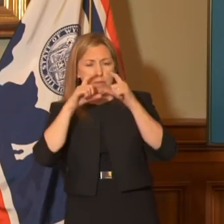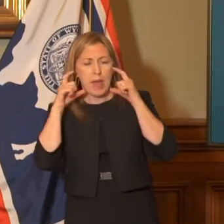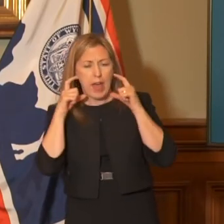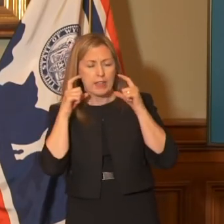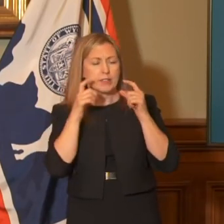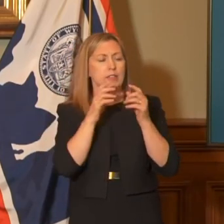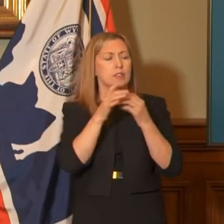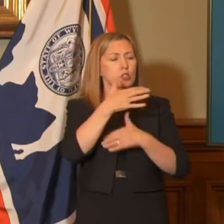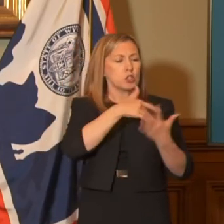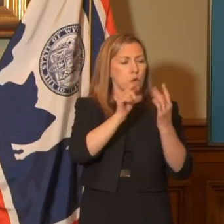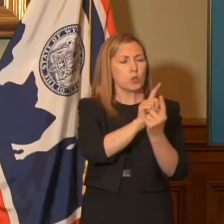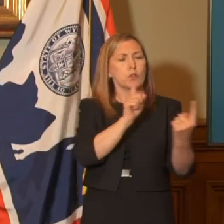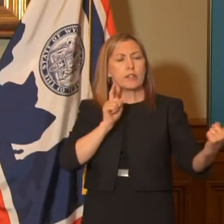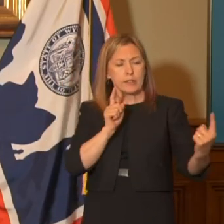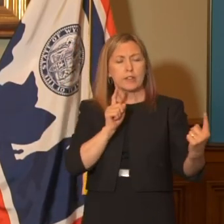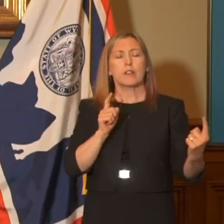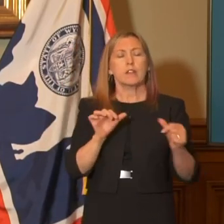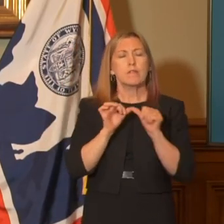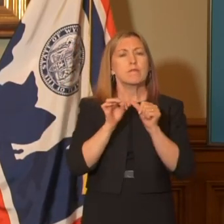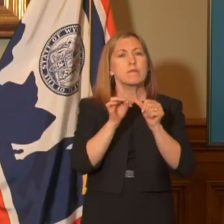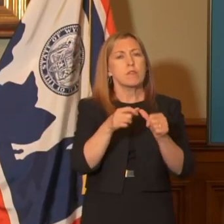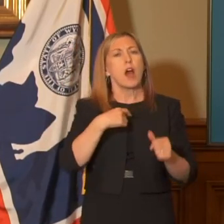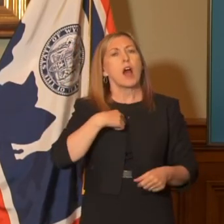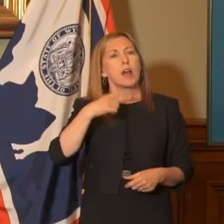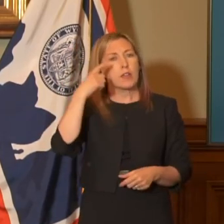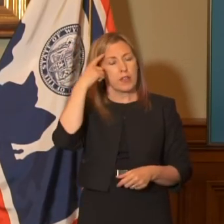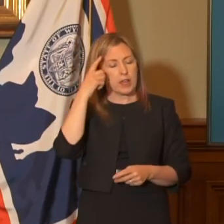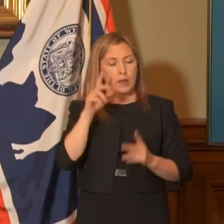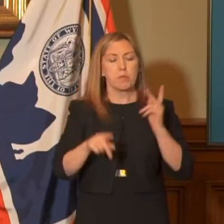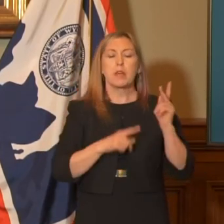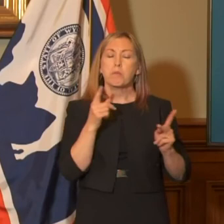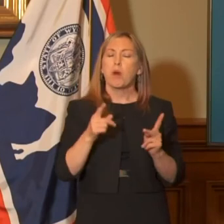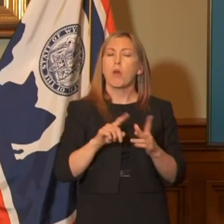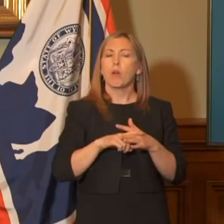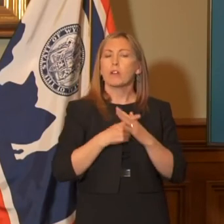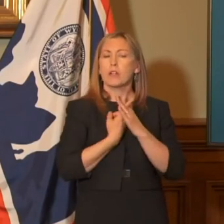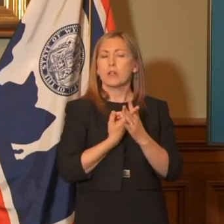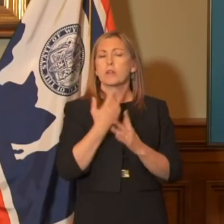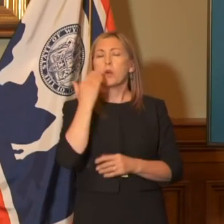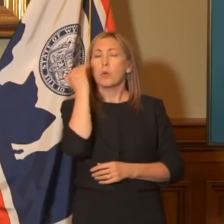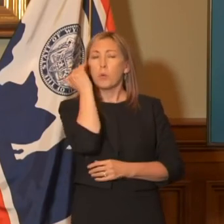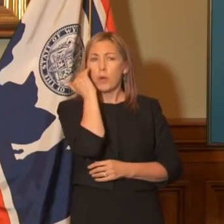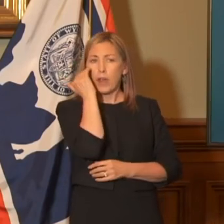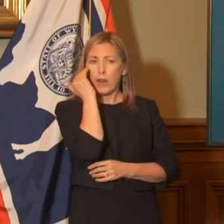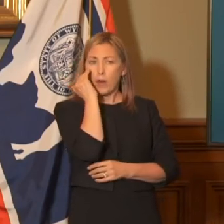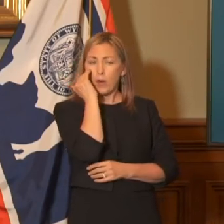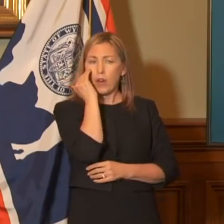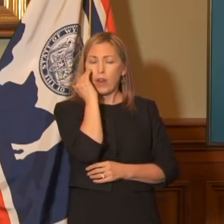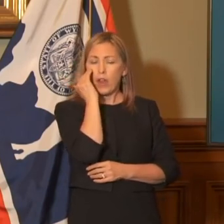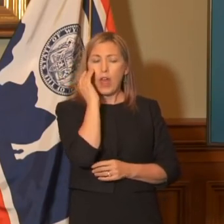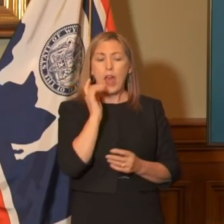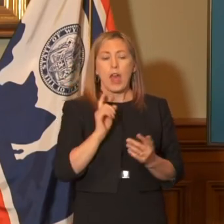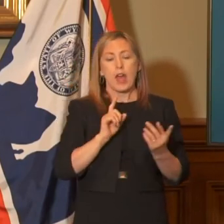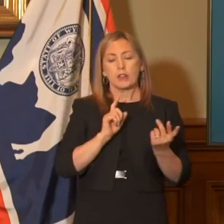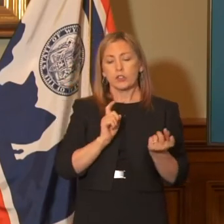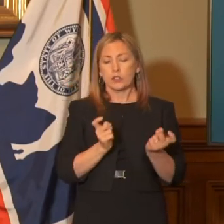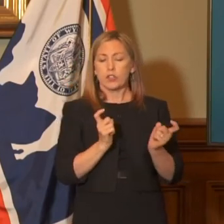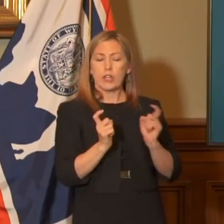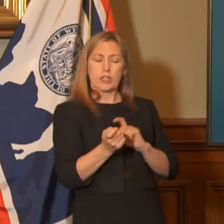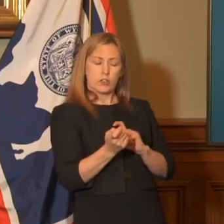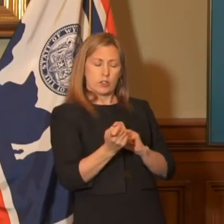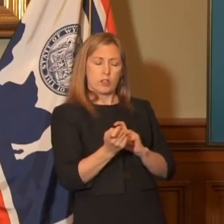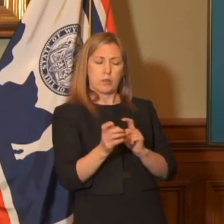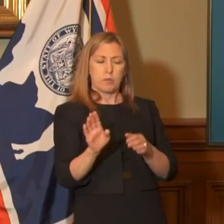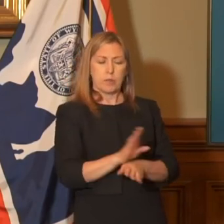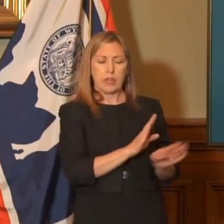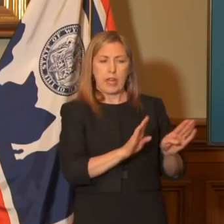time to come. I think people are beginning to be aware of that. They're adapting their behaviors. So I